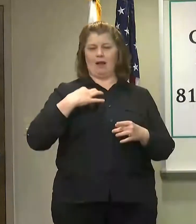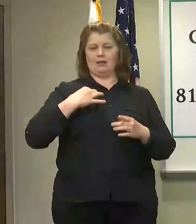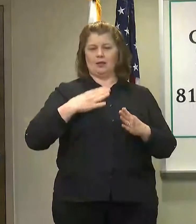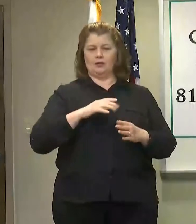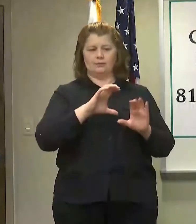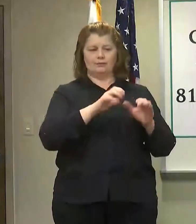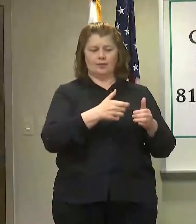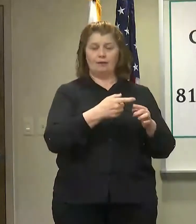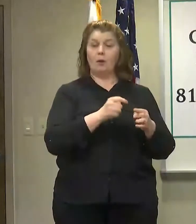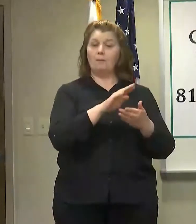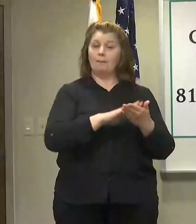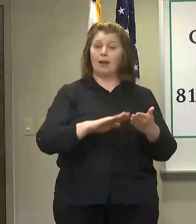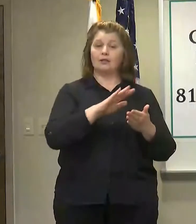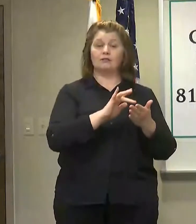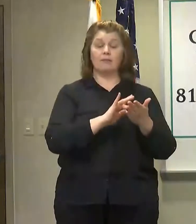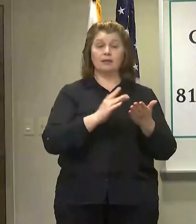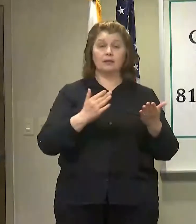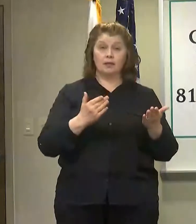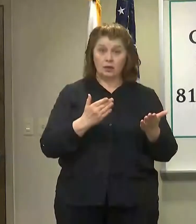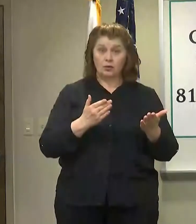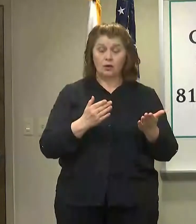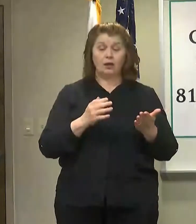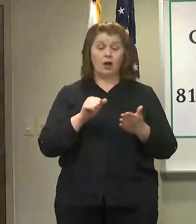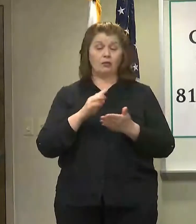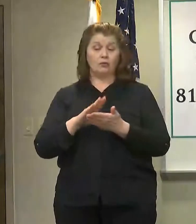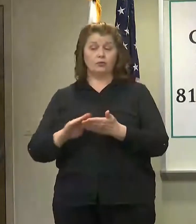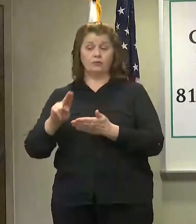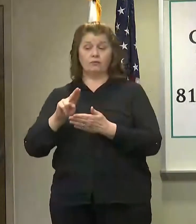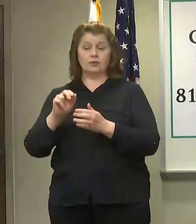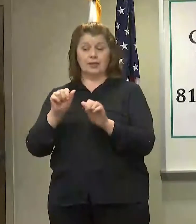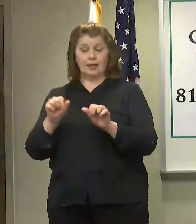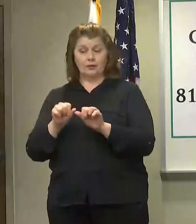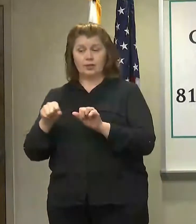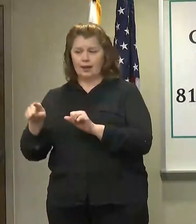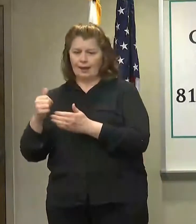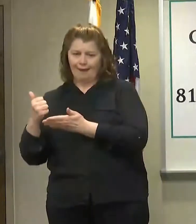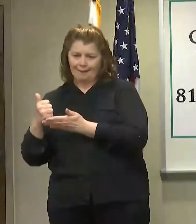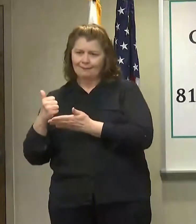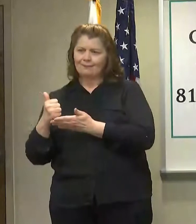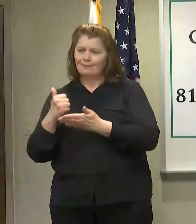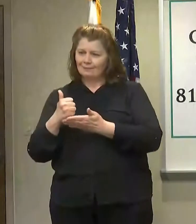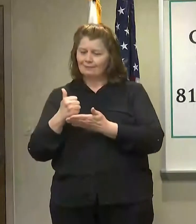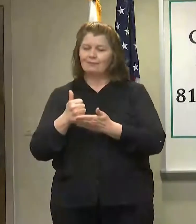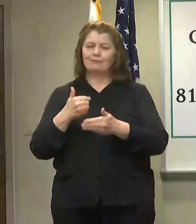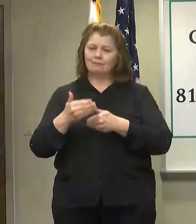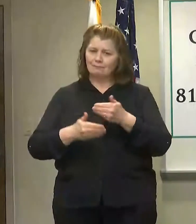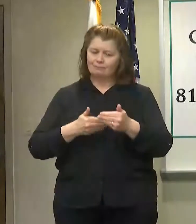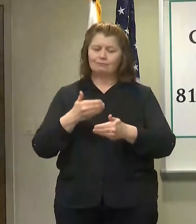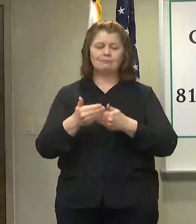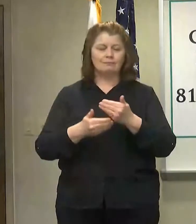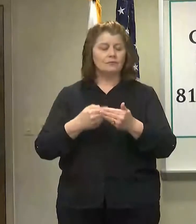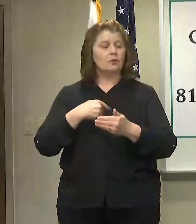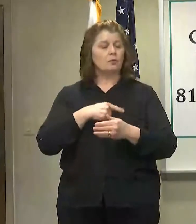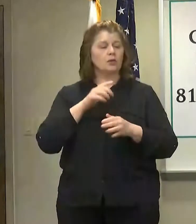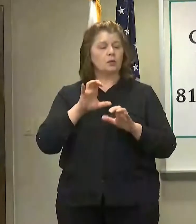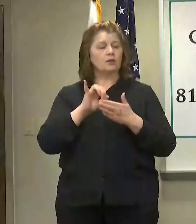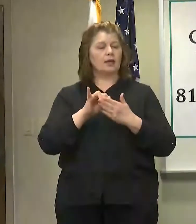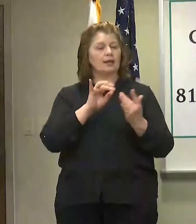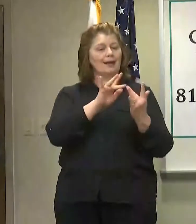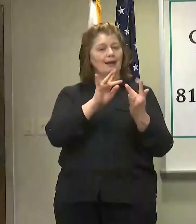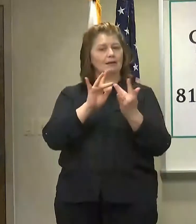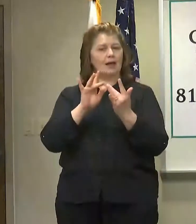of our College of Medicine and our other university areas that have been able to assist us in this process. So we can definitely do that